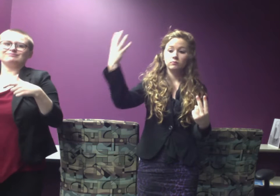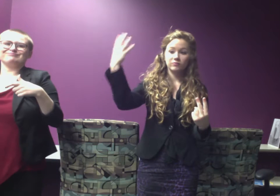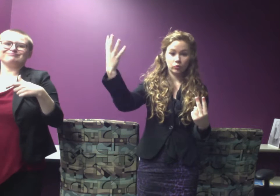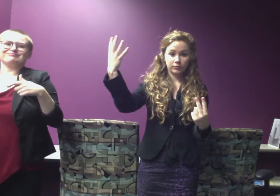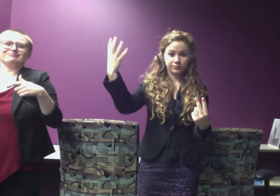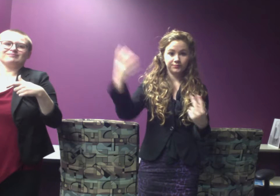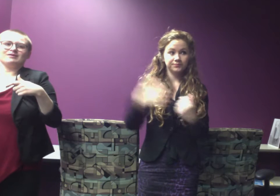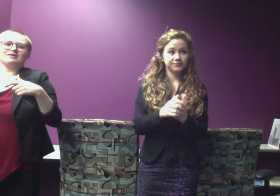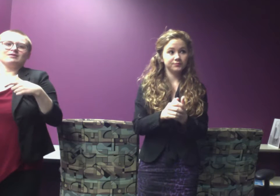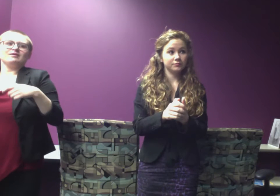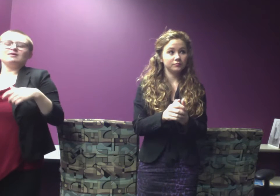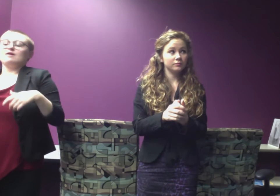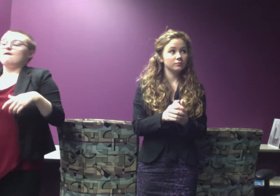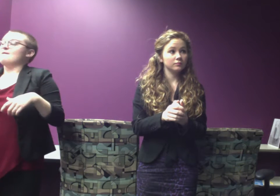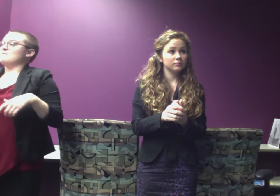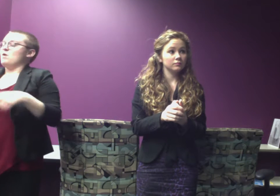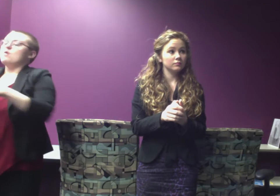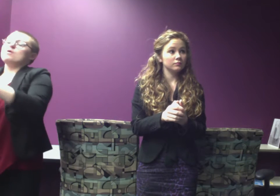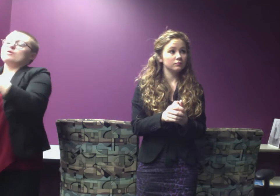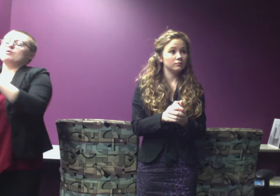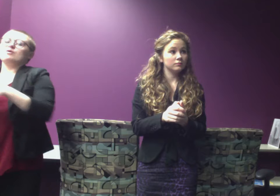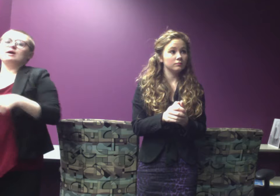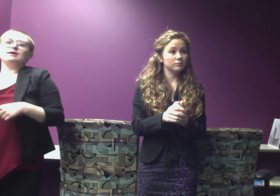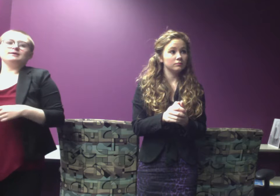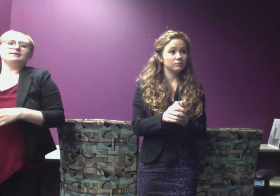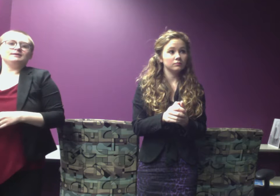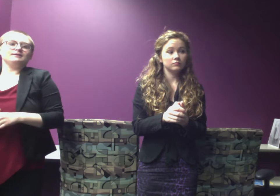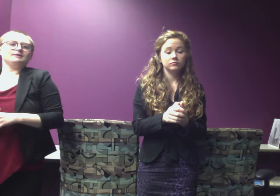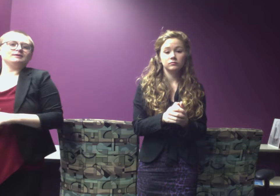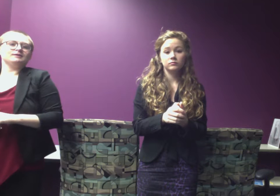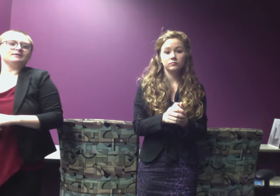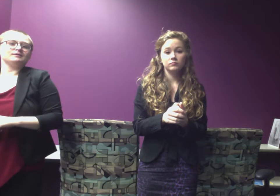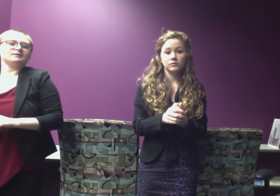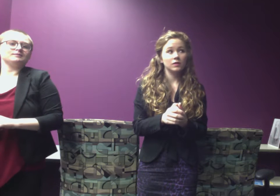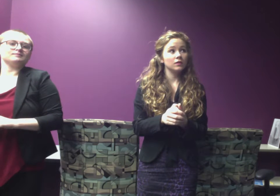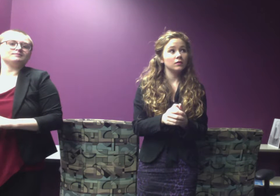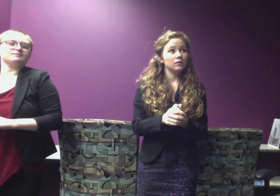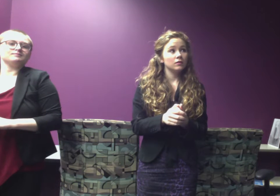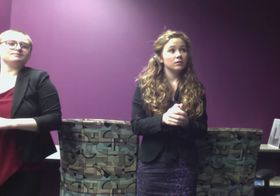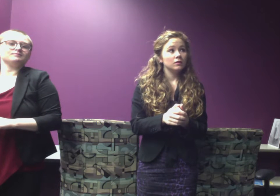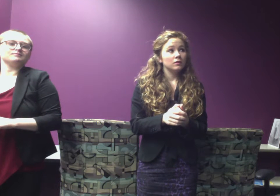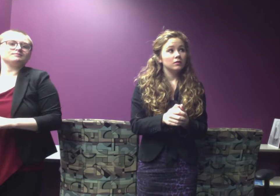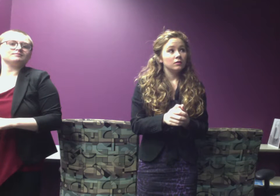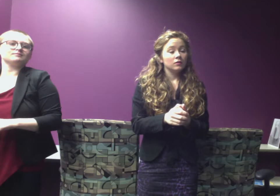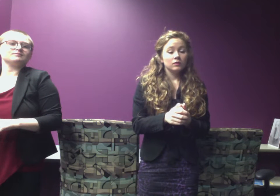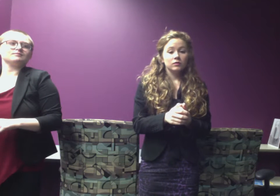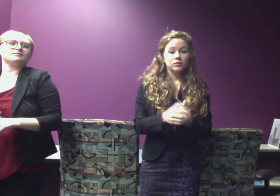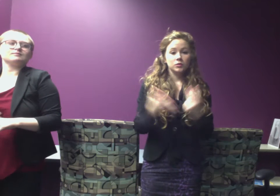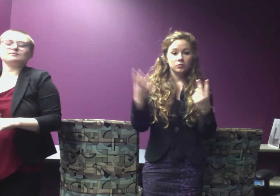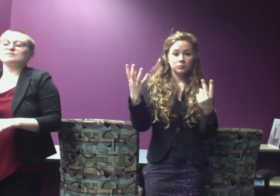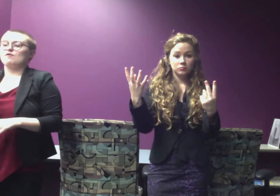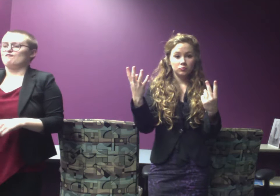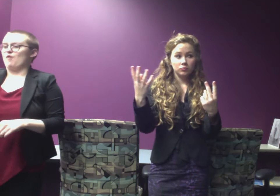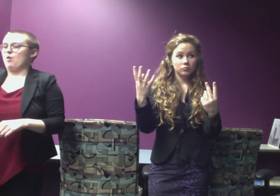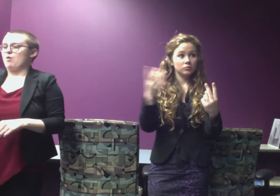we use a symbol that looks like that to say that 4 is larger than 2, or if we read